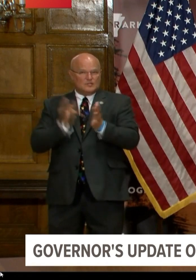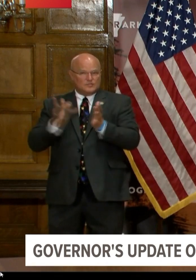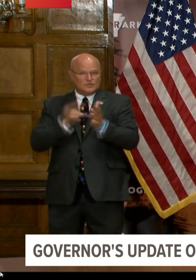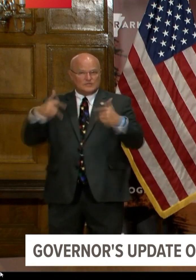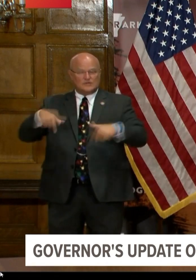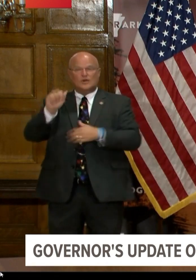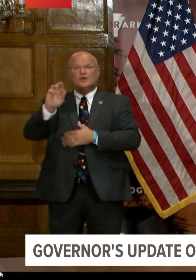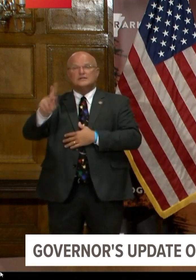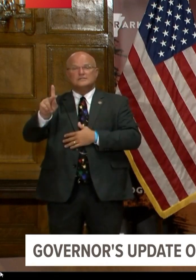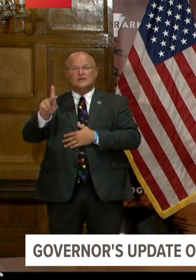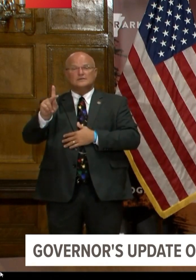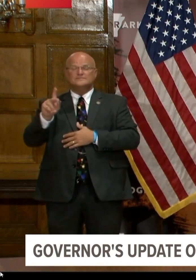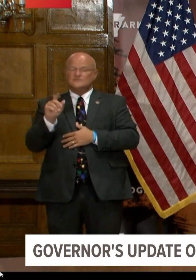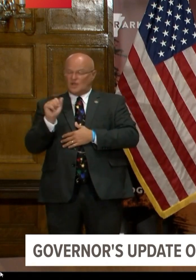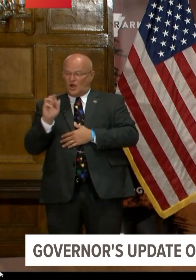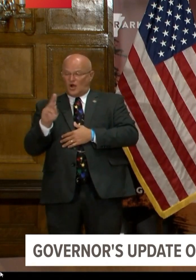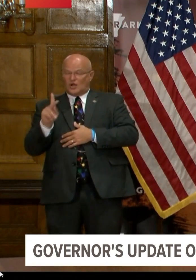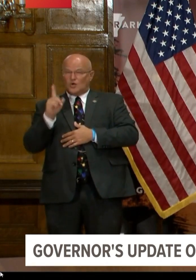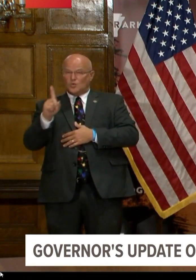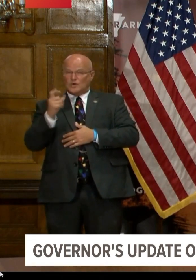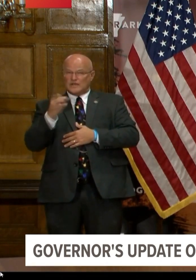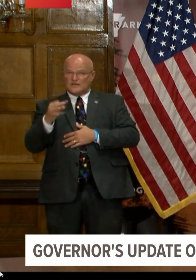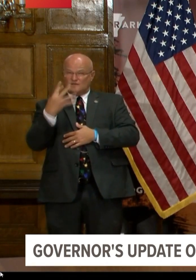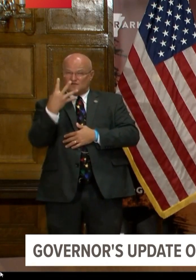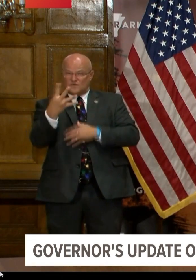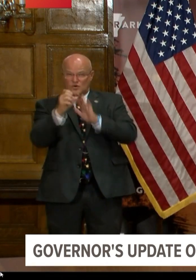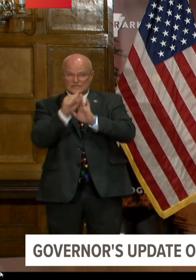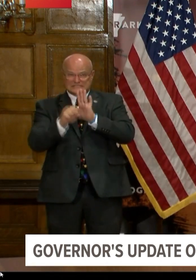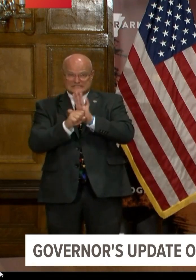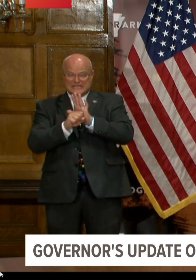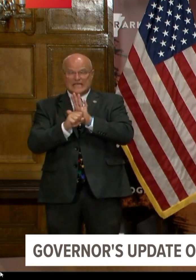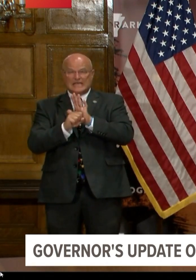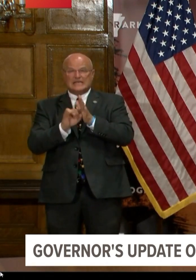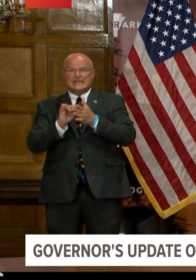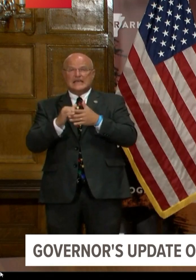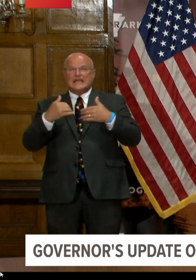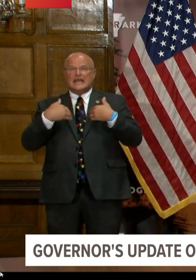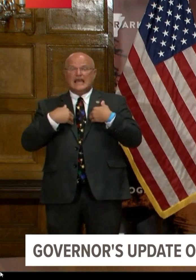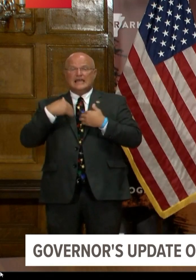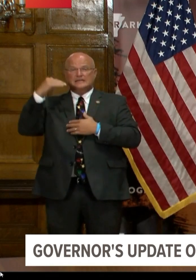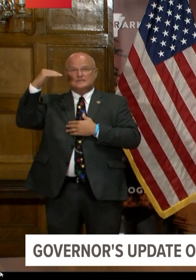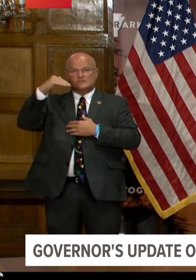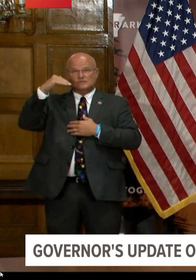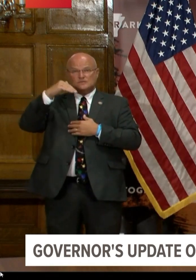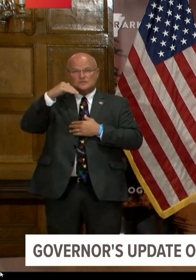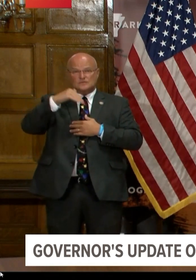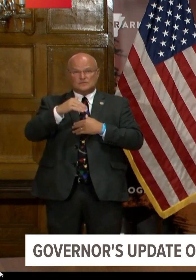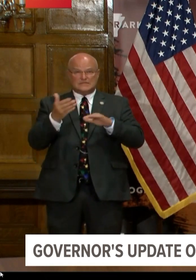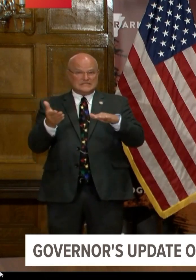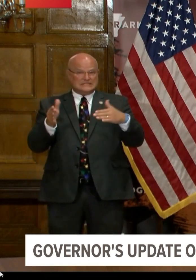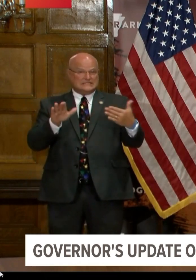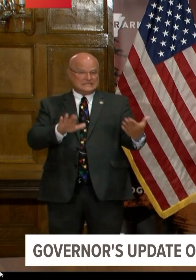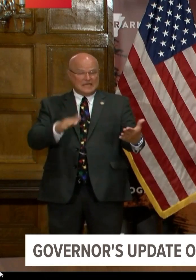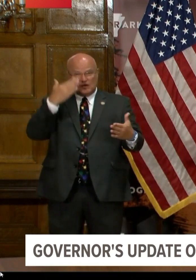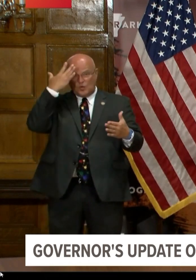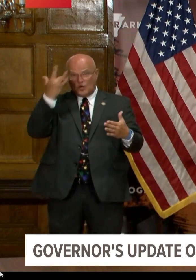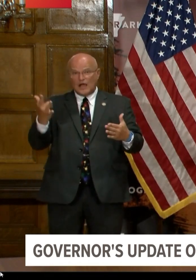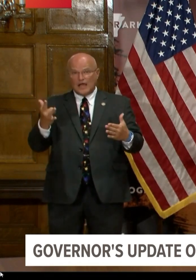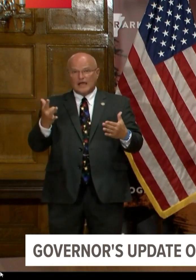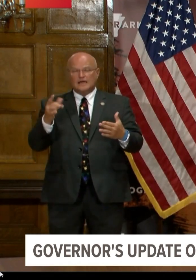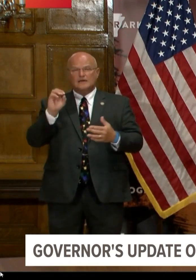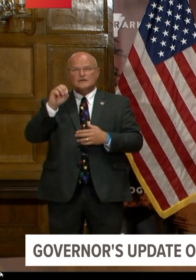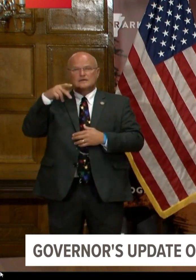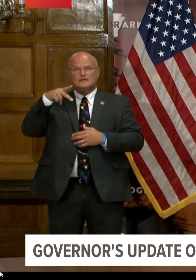Arkansas is really one of 4 states that has had a decline in deaths as a result